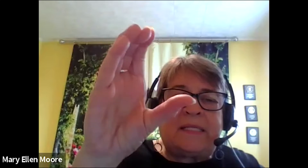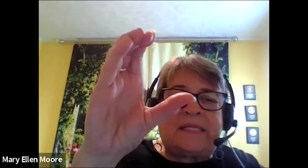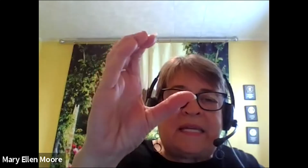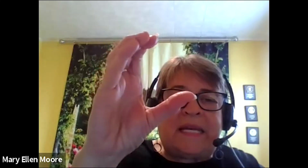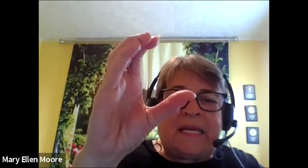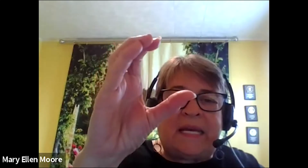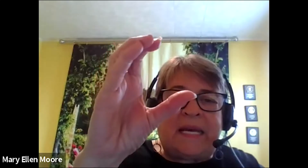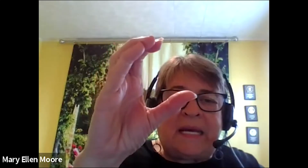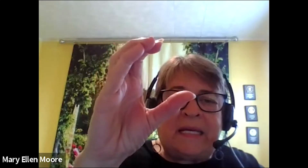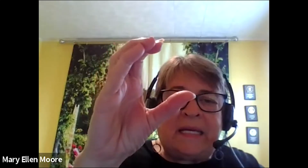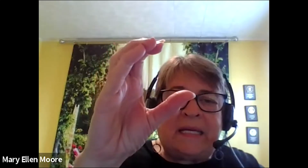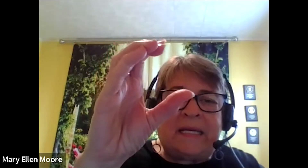C,